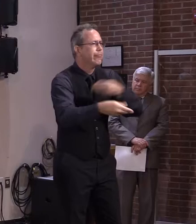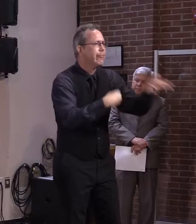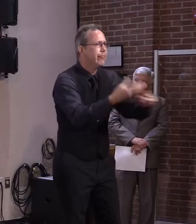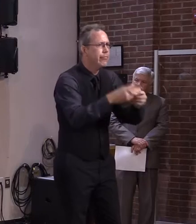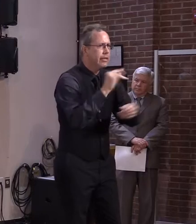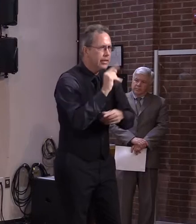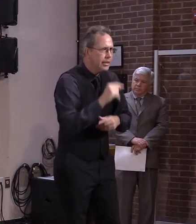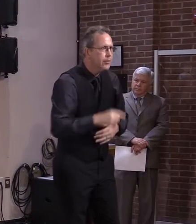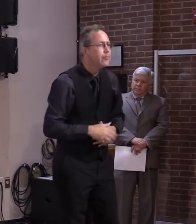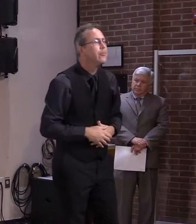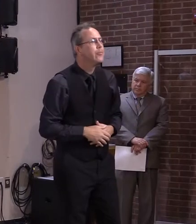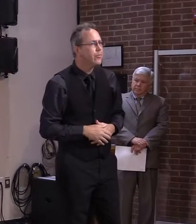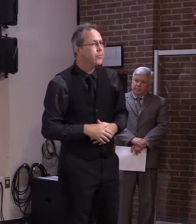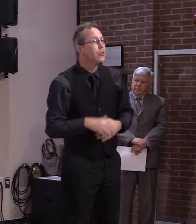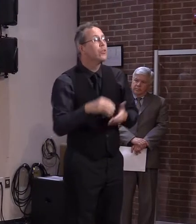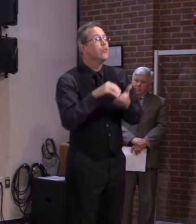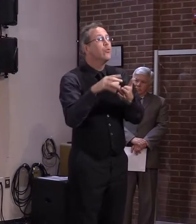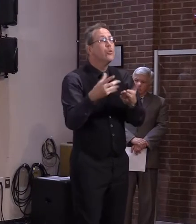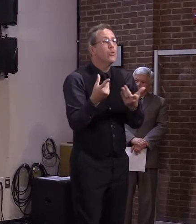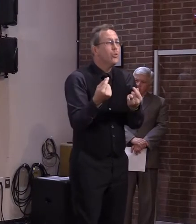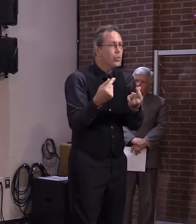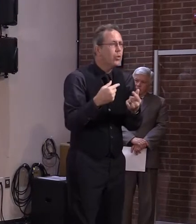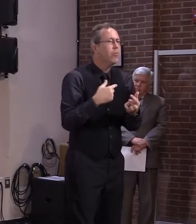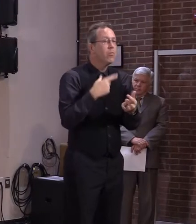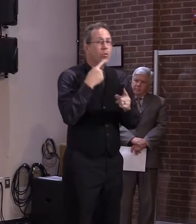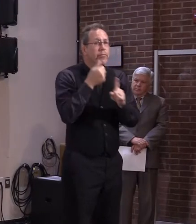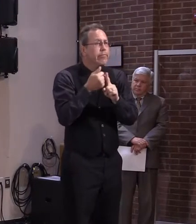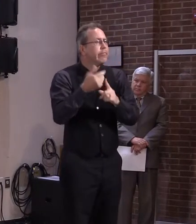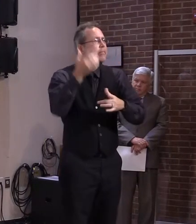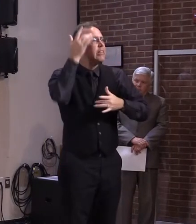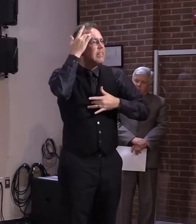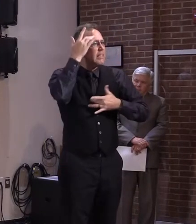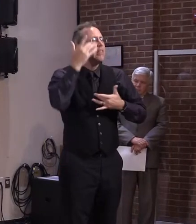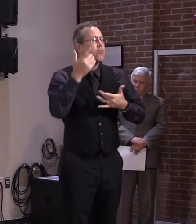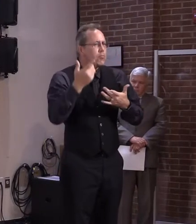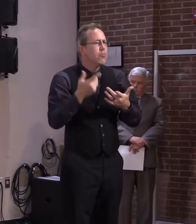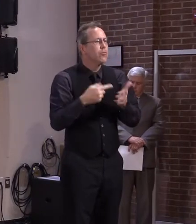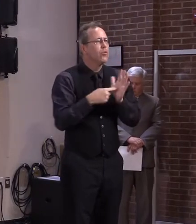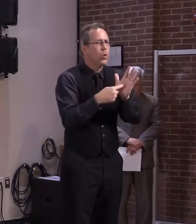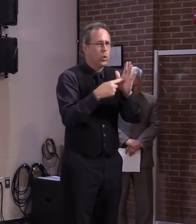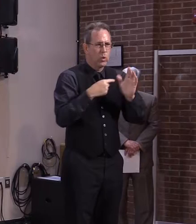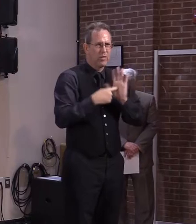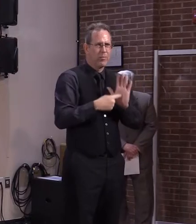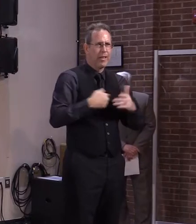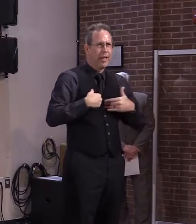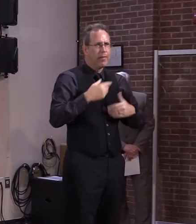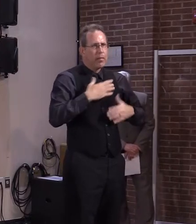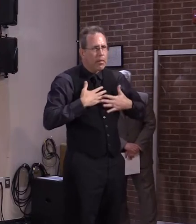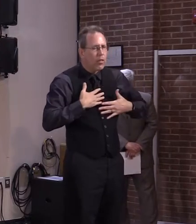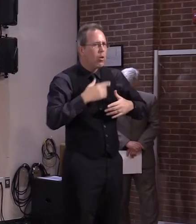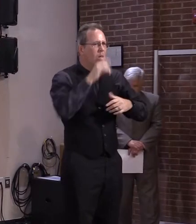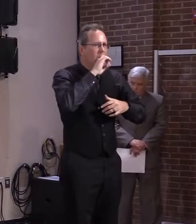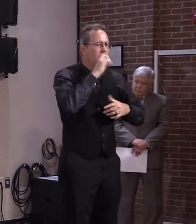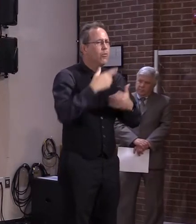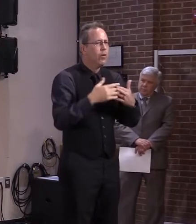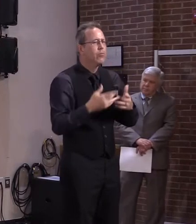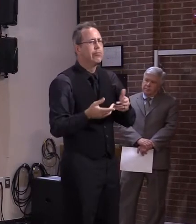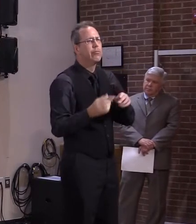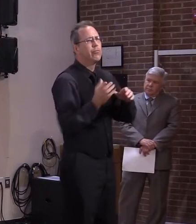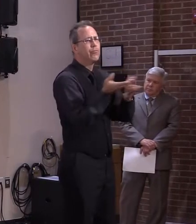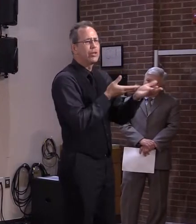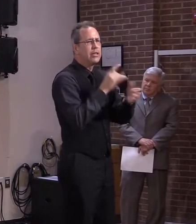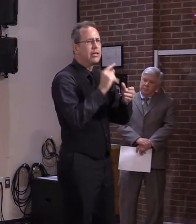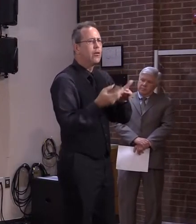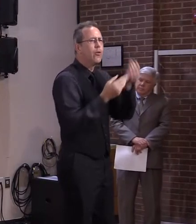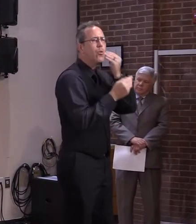test. The kits are self-contained with everything the family needs to register the kit and give testing consent. Kits do require